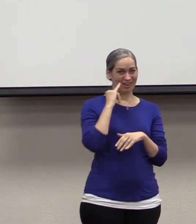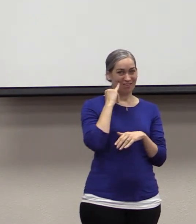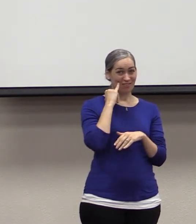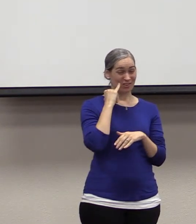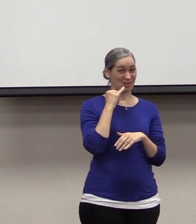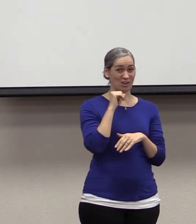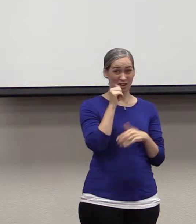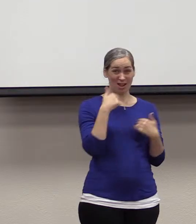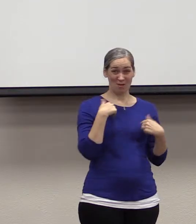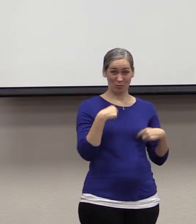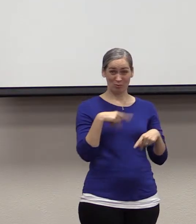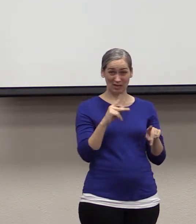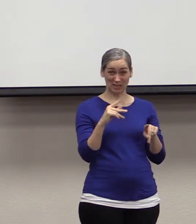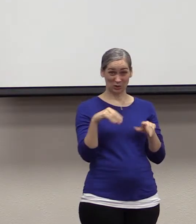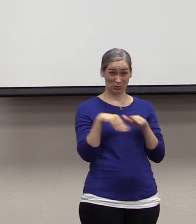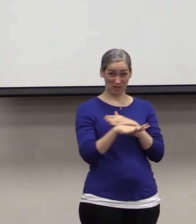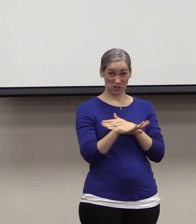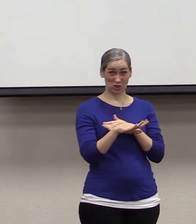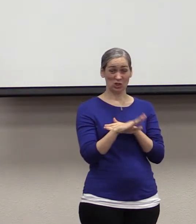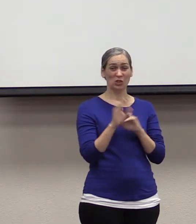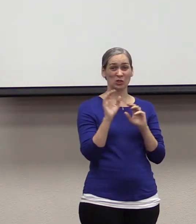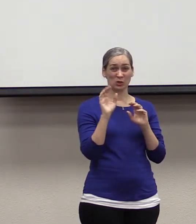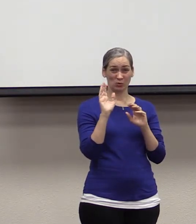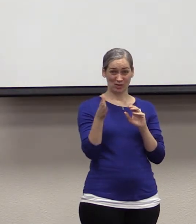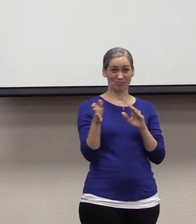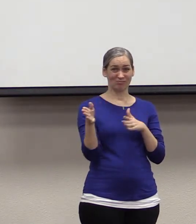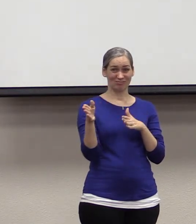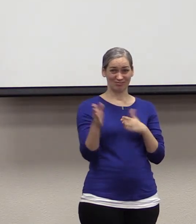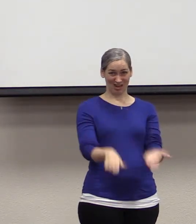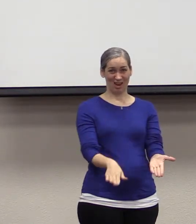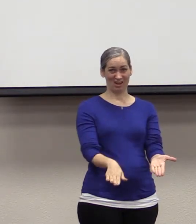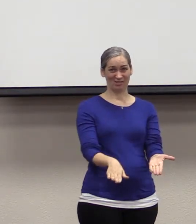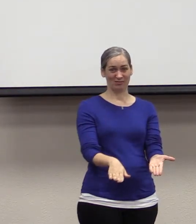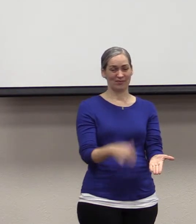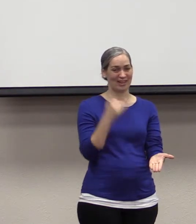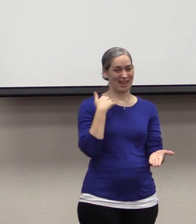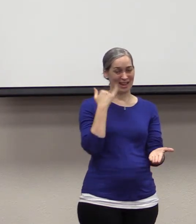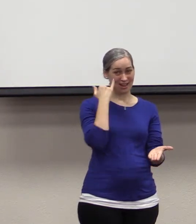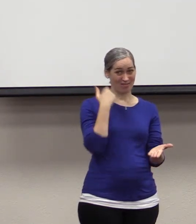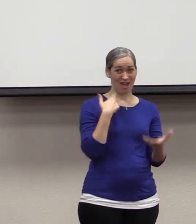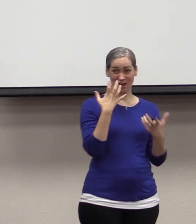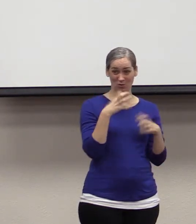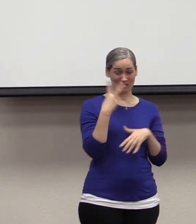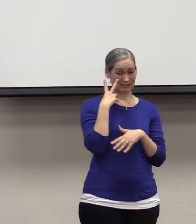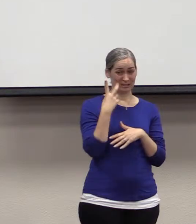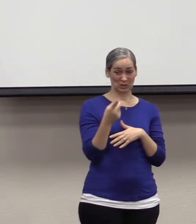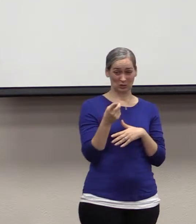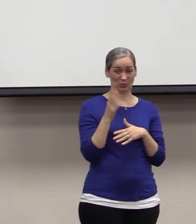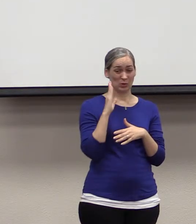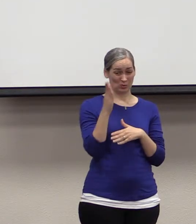permission, death. That's what awaits you, death. If I don't want to see you, death.